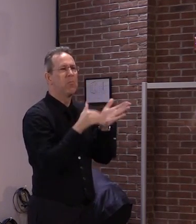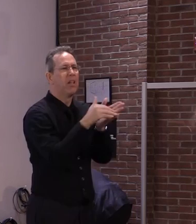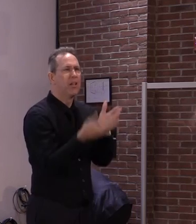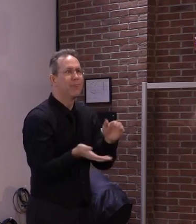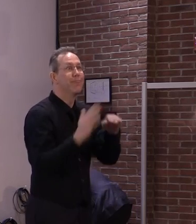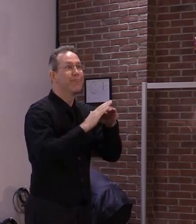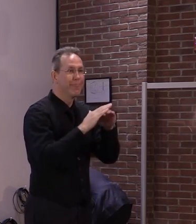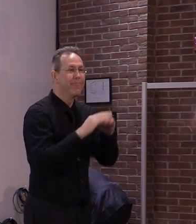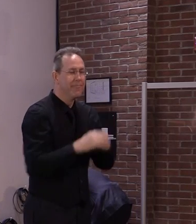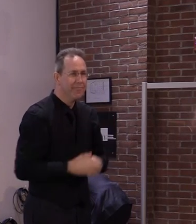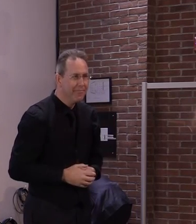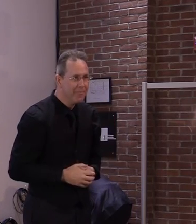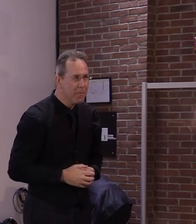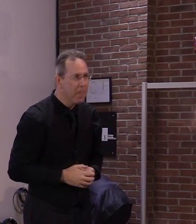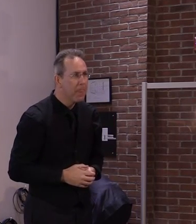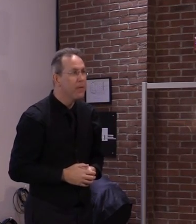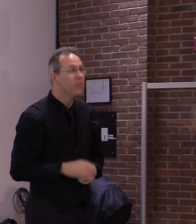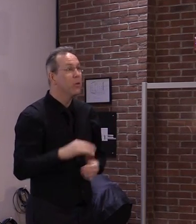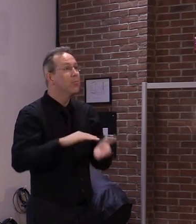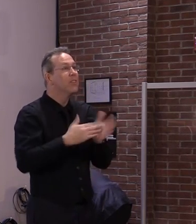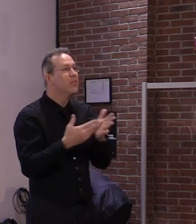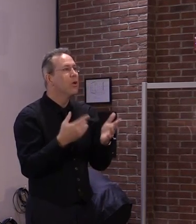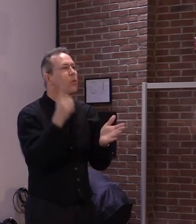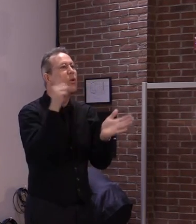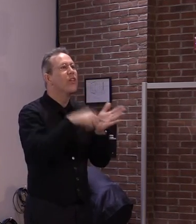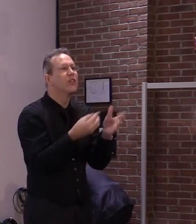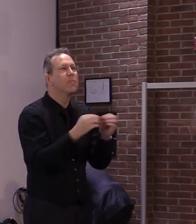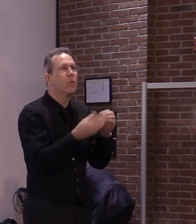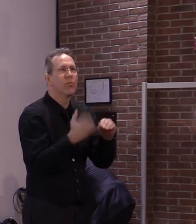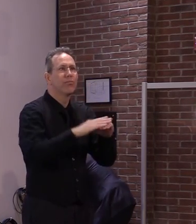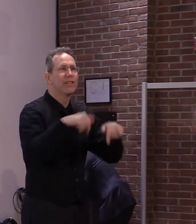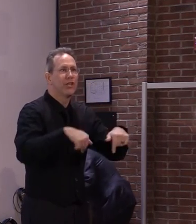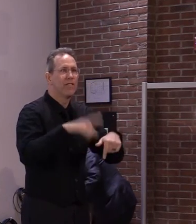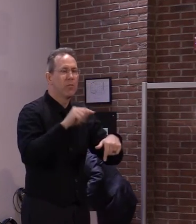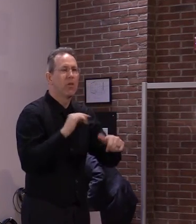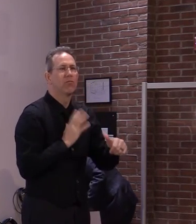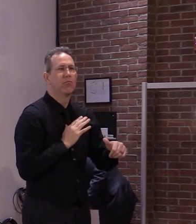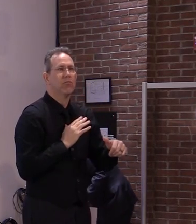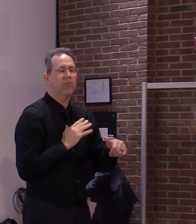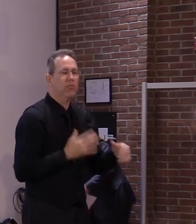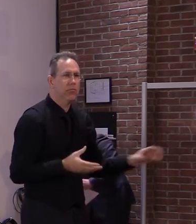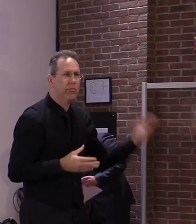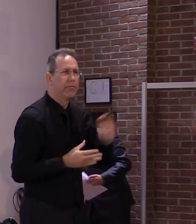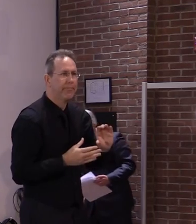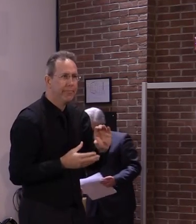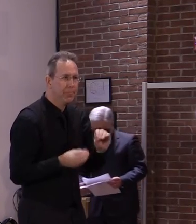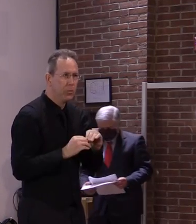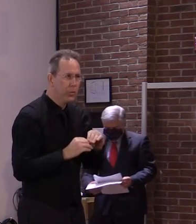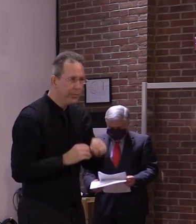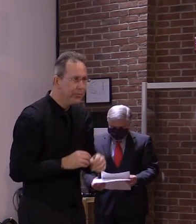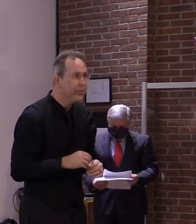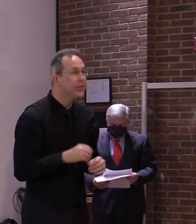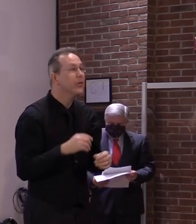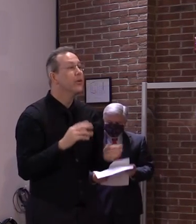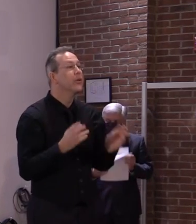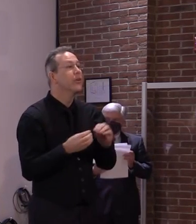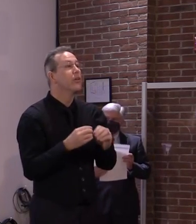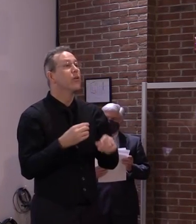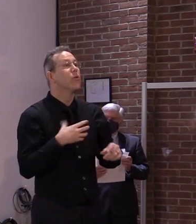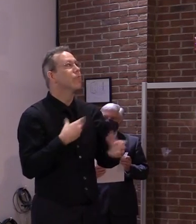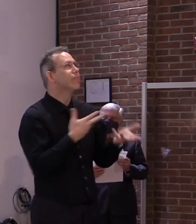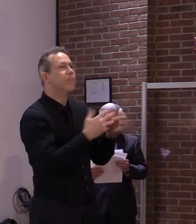which will mean about 1,000 more doses for Vermont. The White House also guaranteed that this will be a